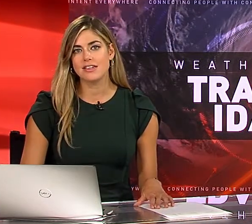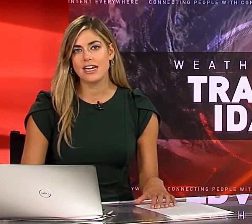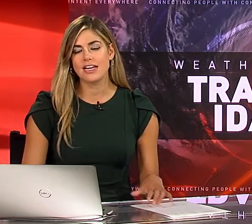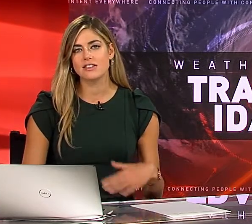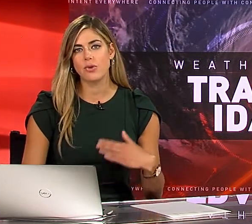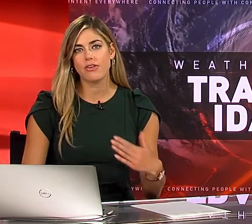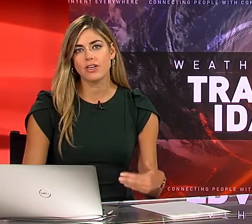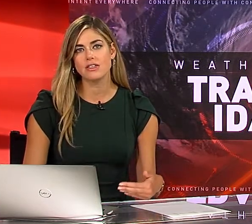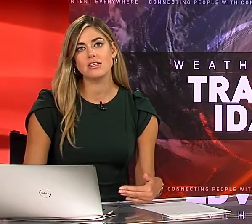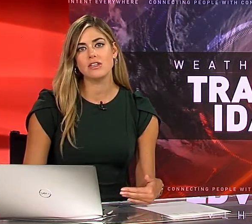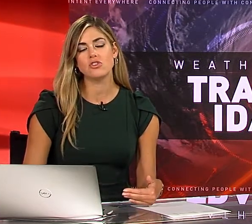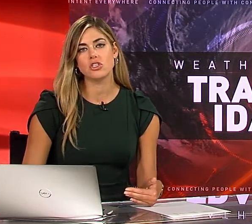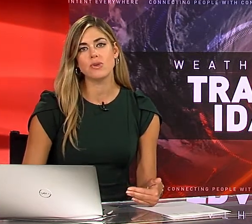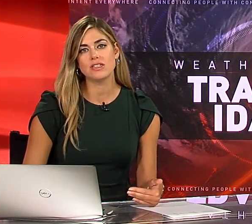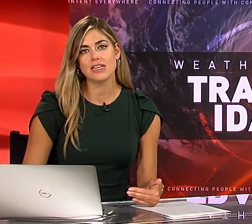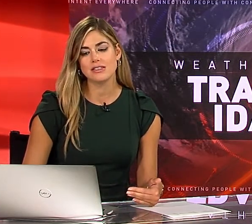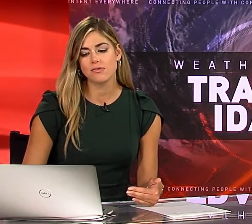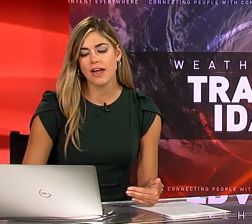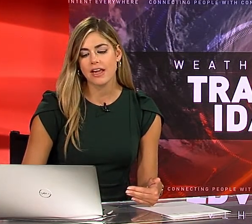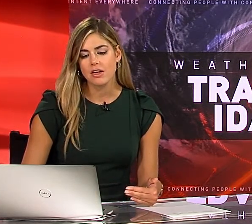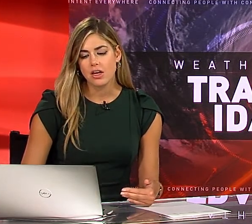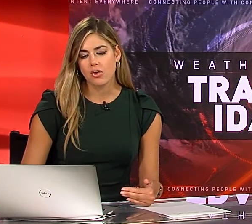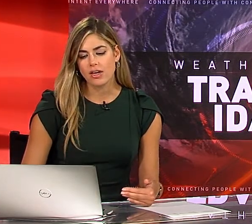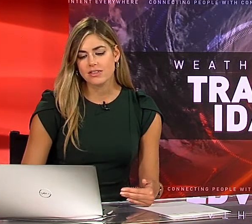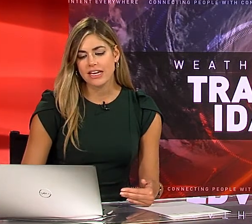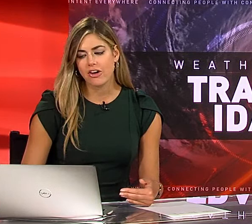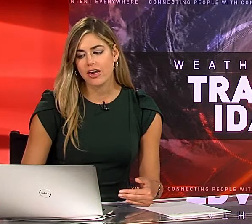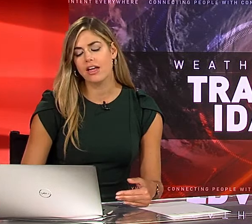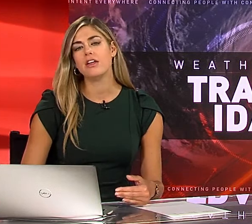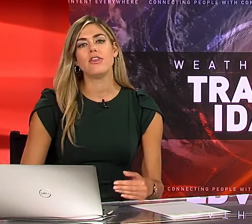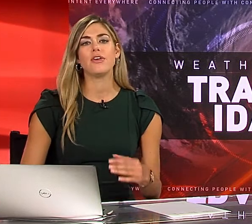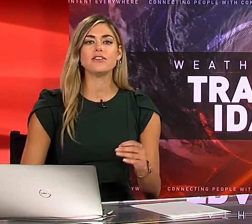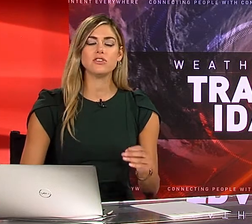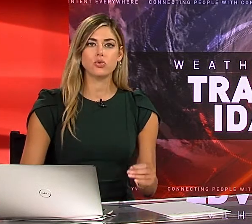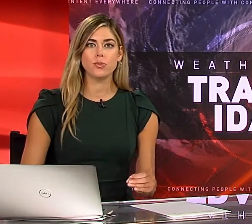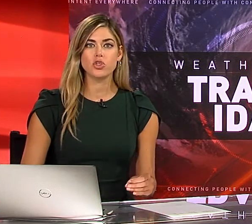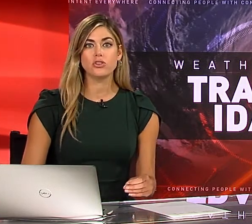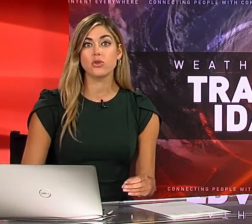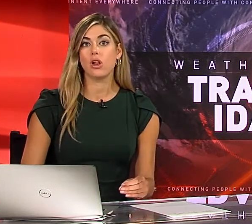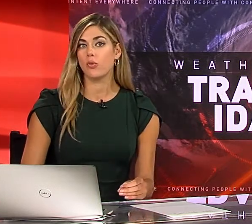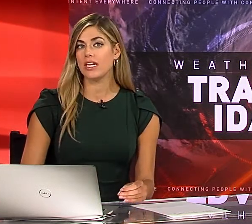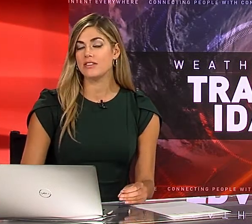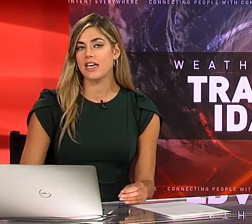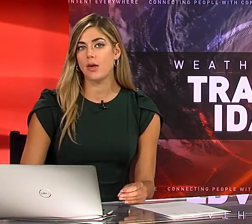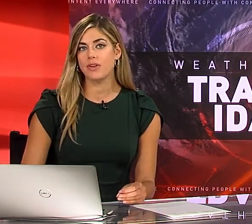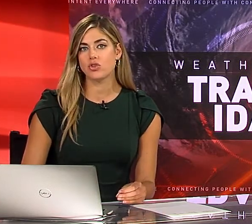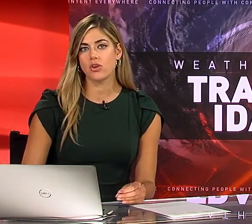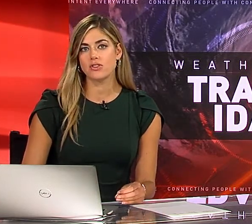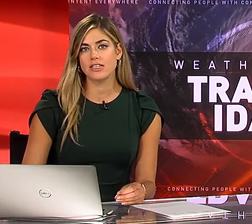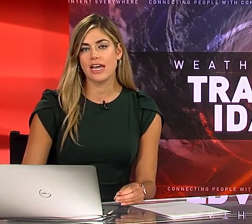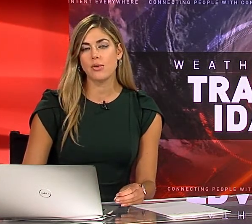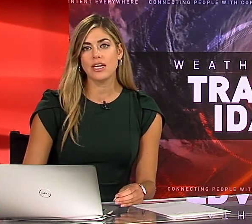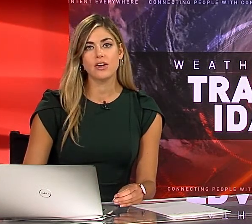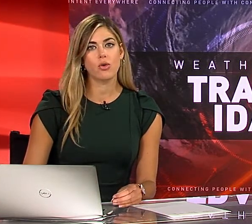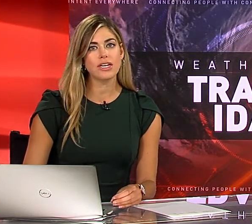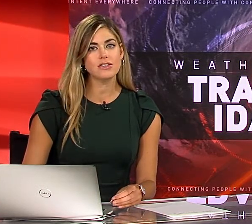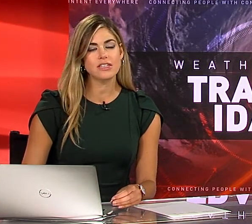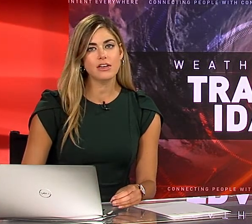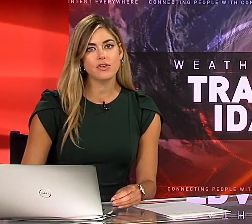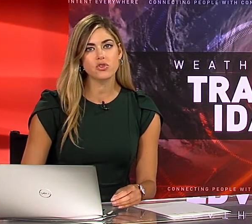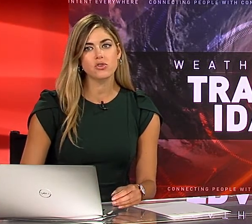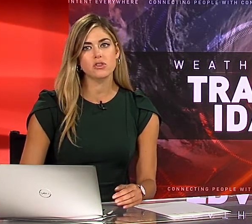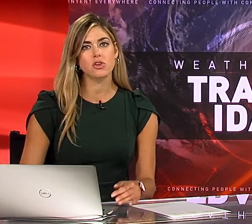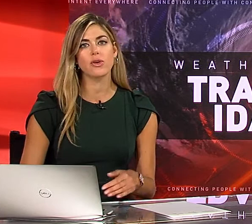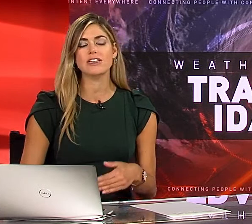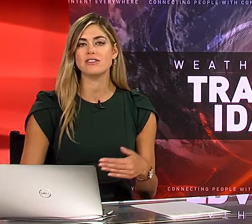outside tonight as the weather continues to intensify across the area. There is a storm shelter already set up in Charleston County, and according to